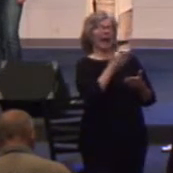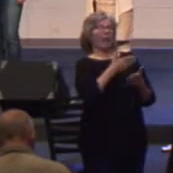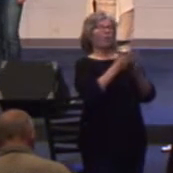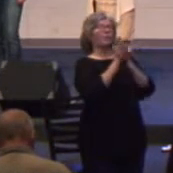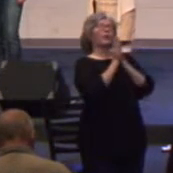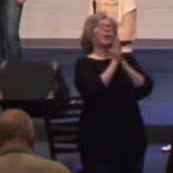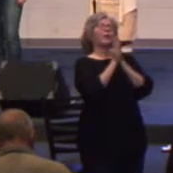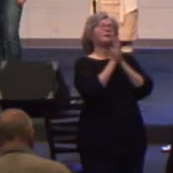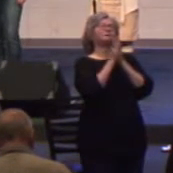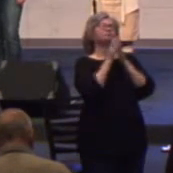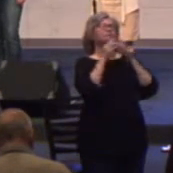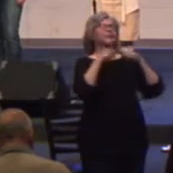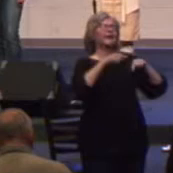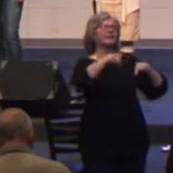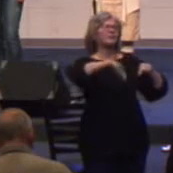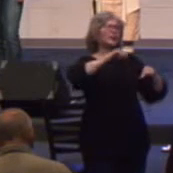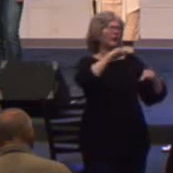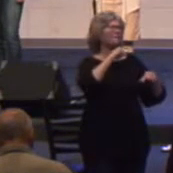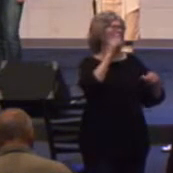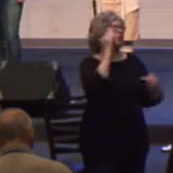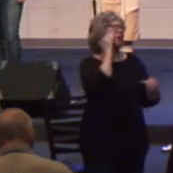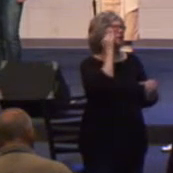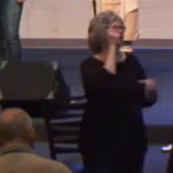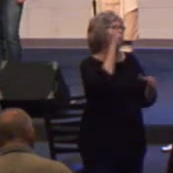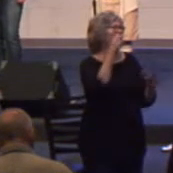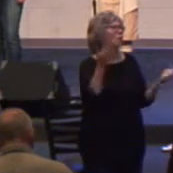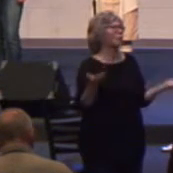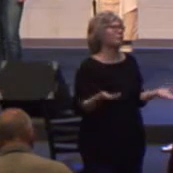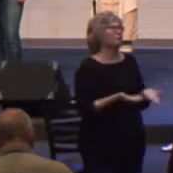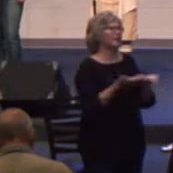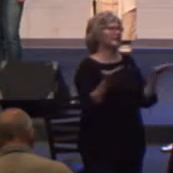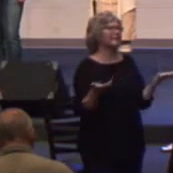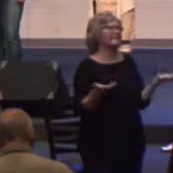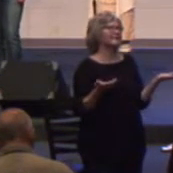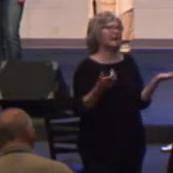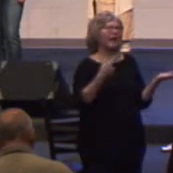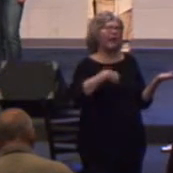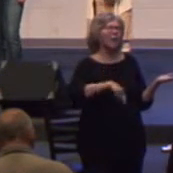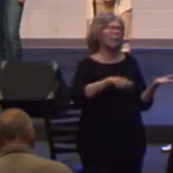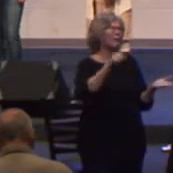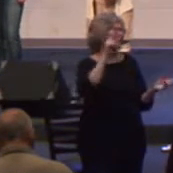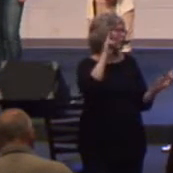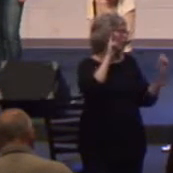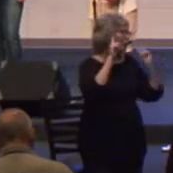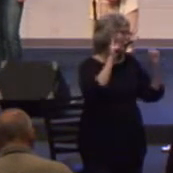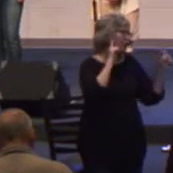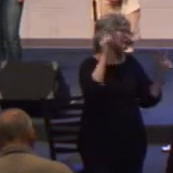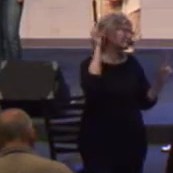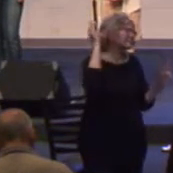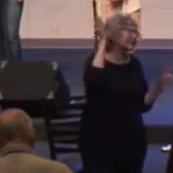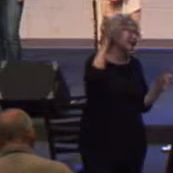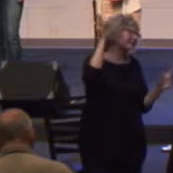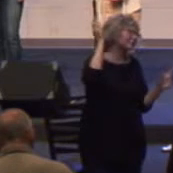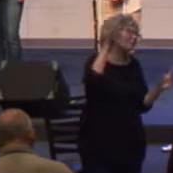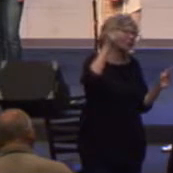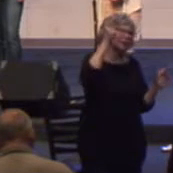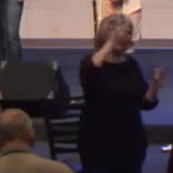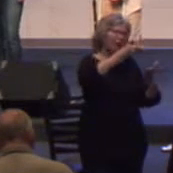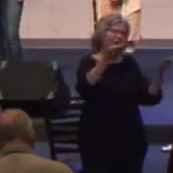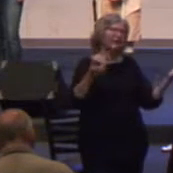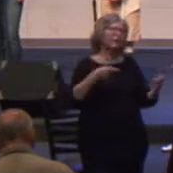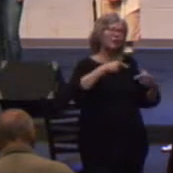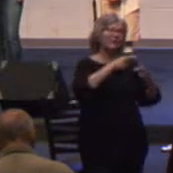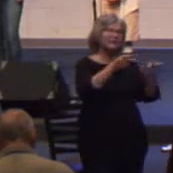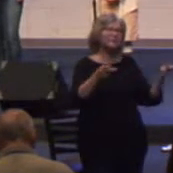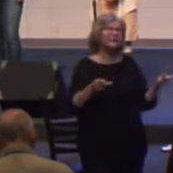we have acknowledged that you are present in this place, as we know and we've heard testimony that you are present in this place, Lord, help us to